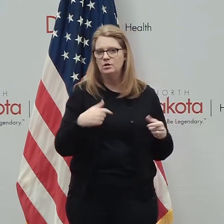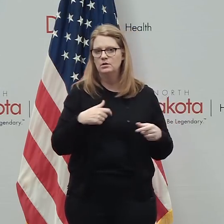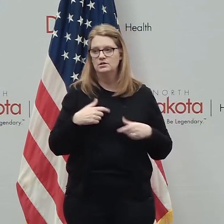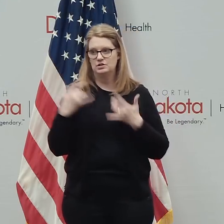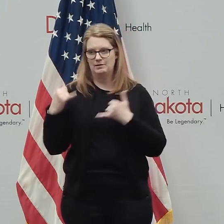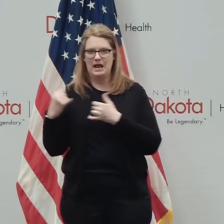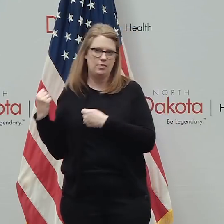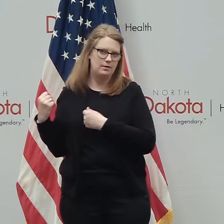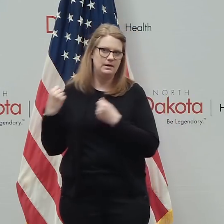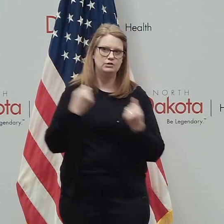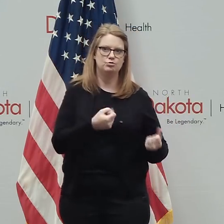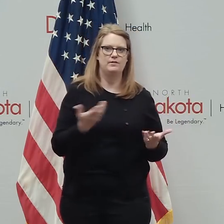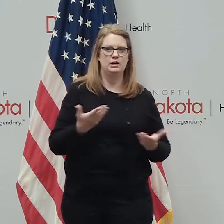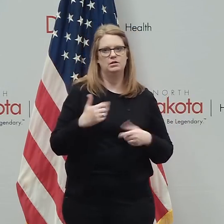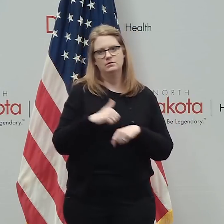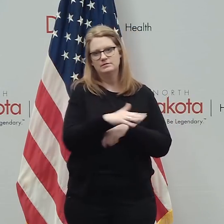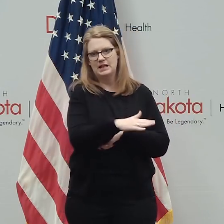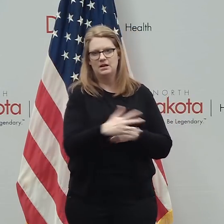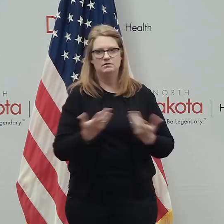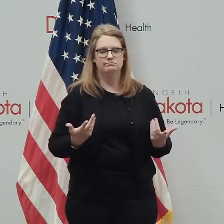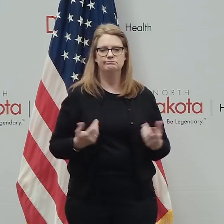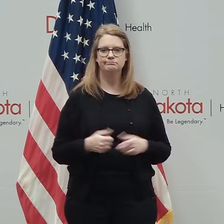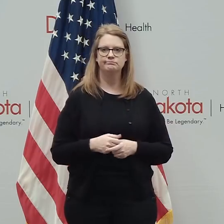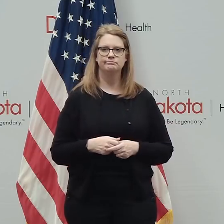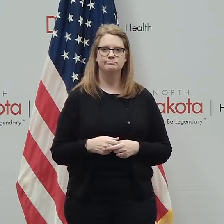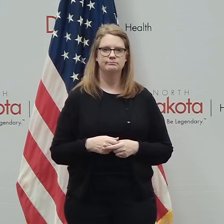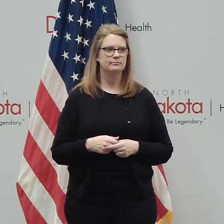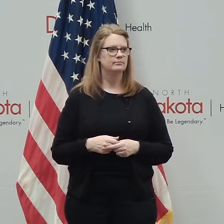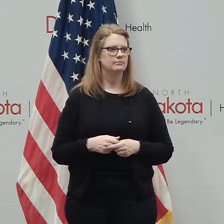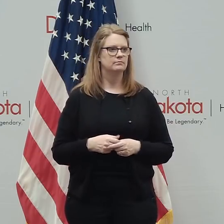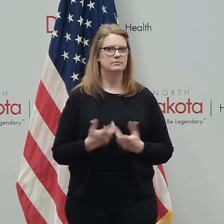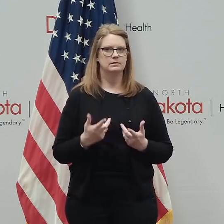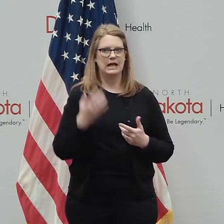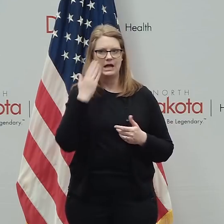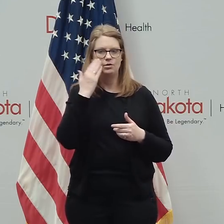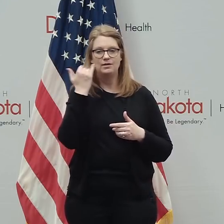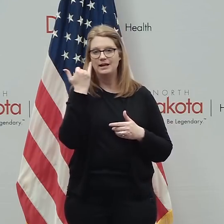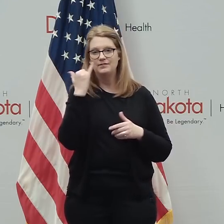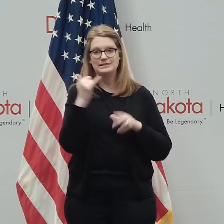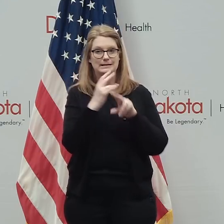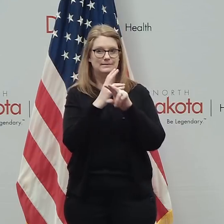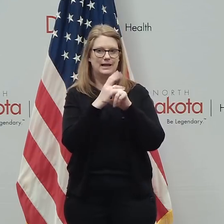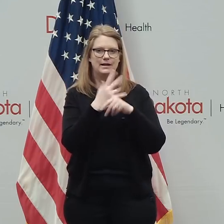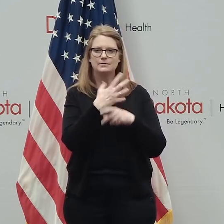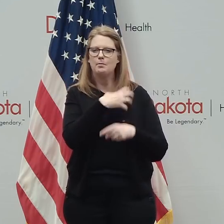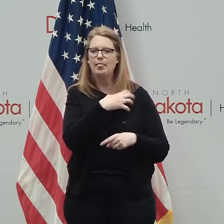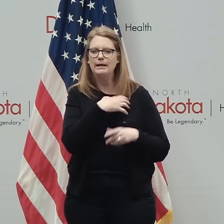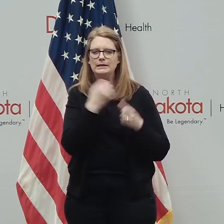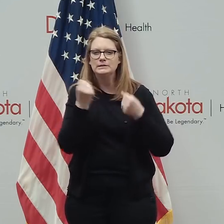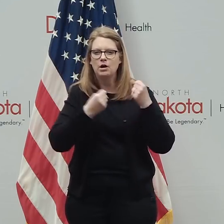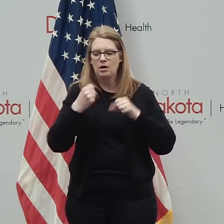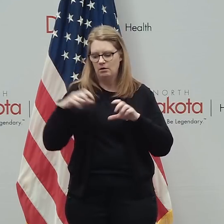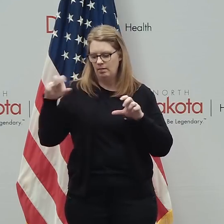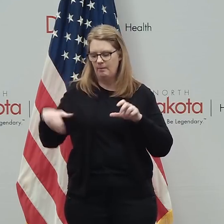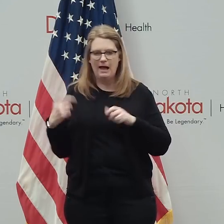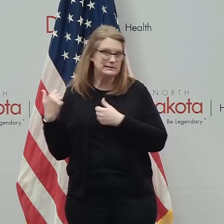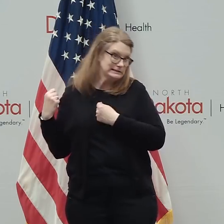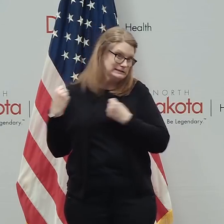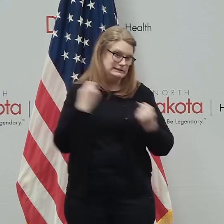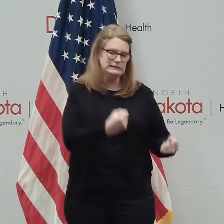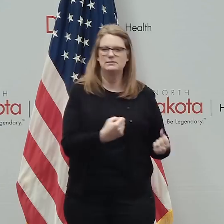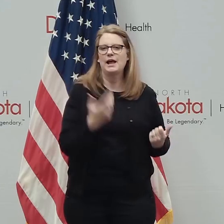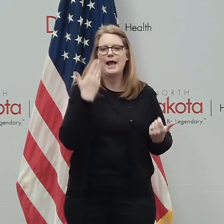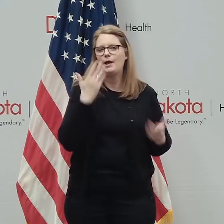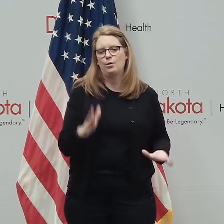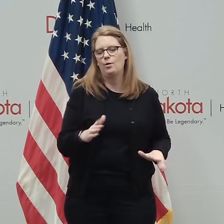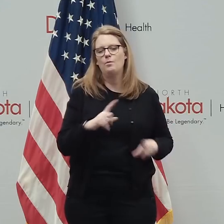here right now. I'm not sure if it's in the back of a speeding highway patrol car, but there's this team that the team is working